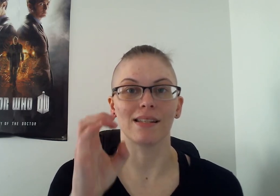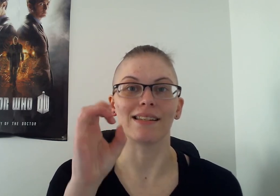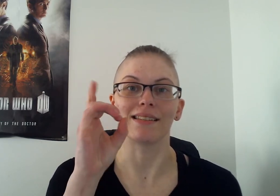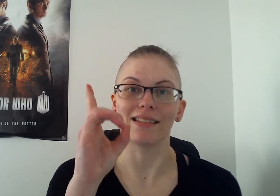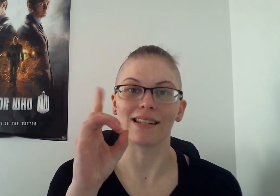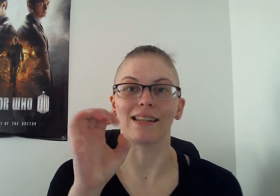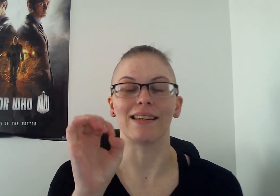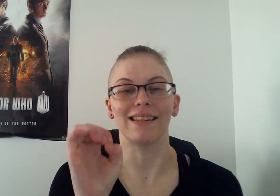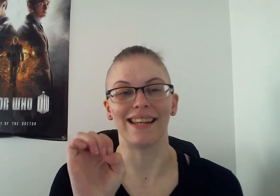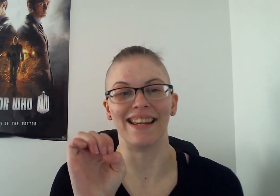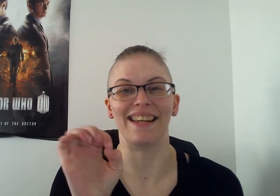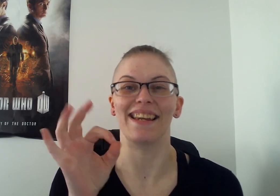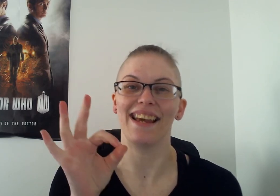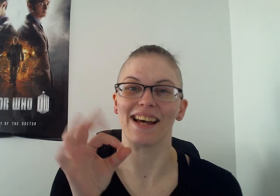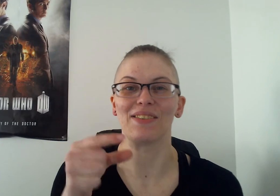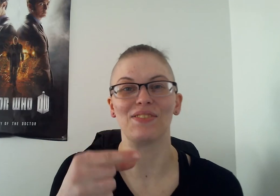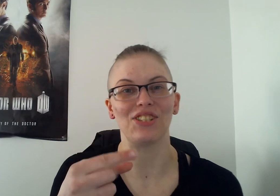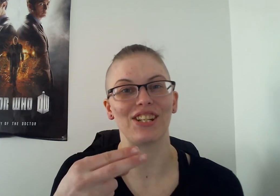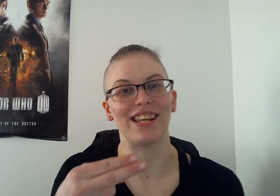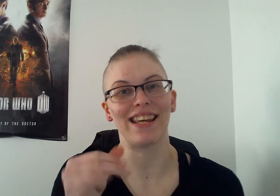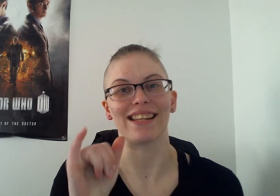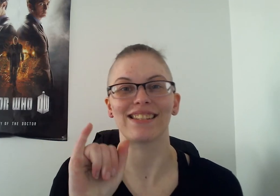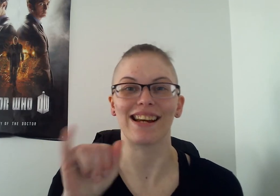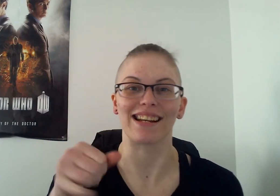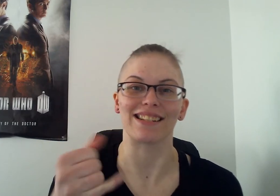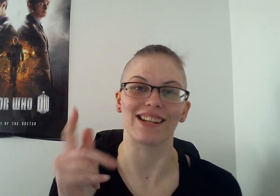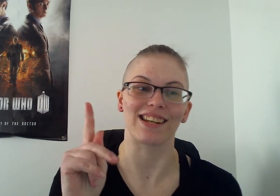C, D, E, F, G, H, I, J, K.